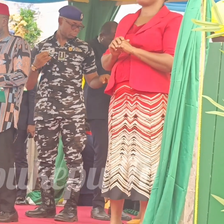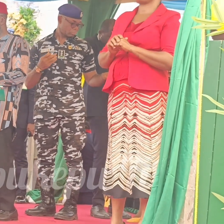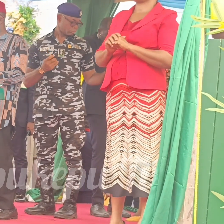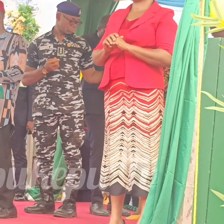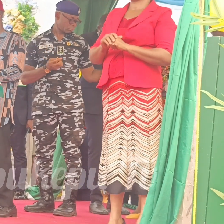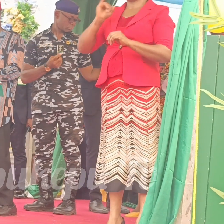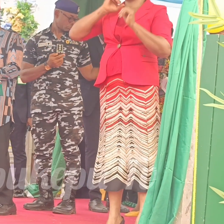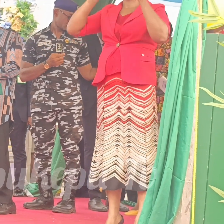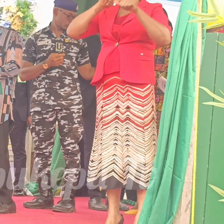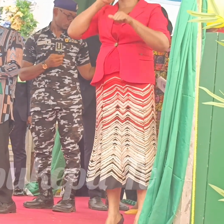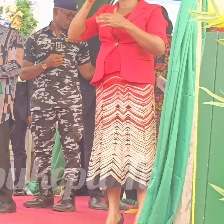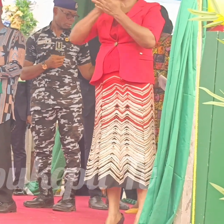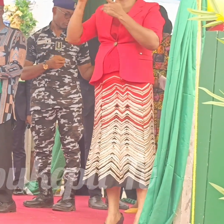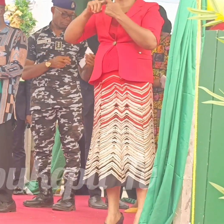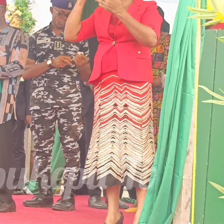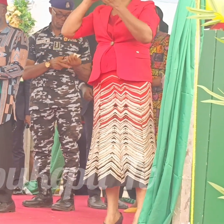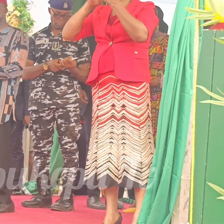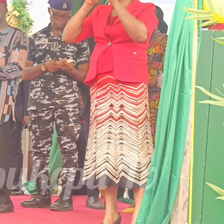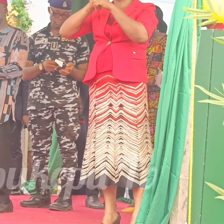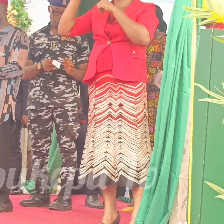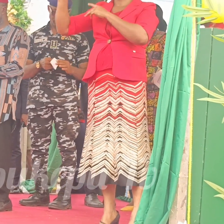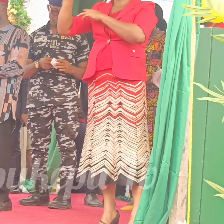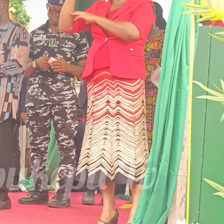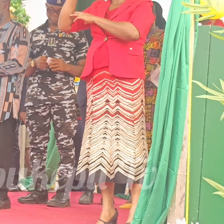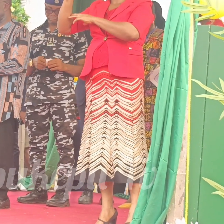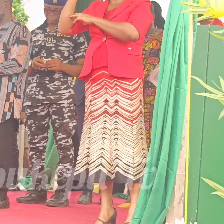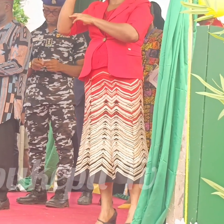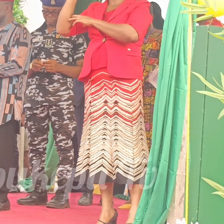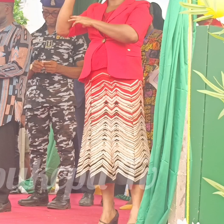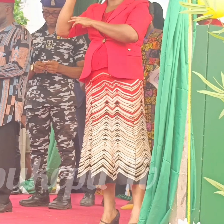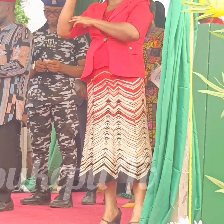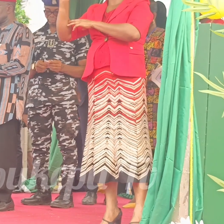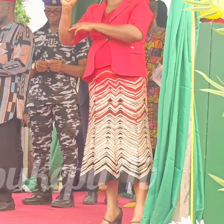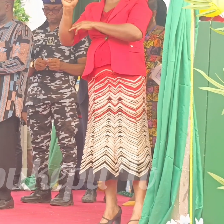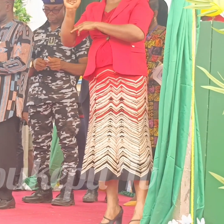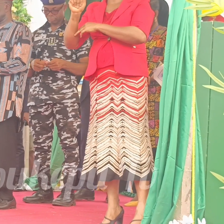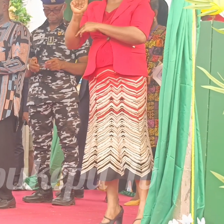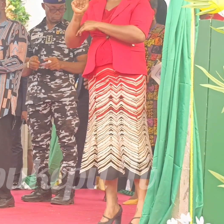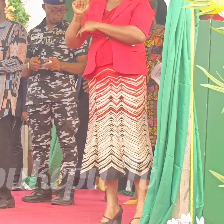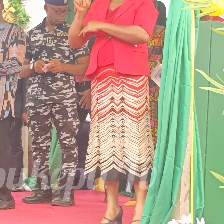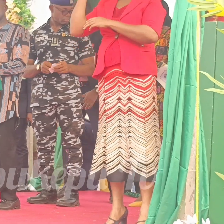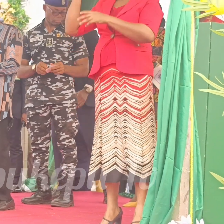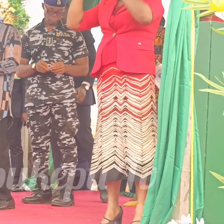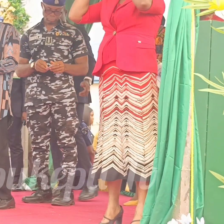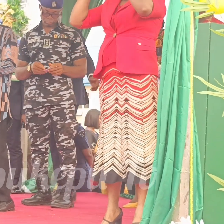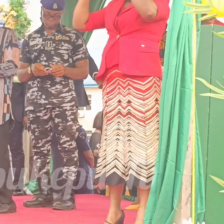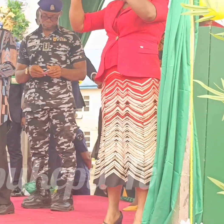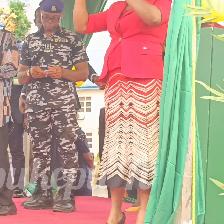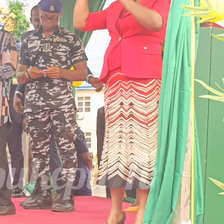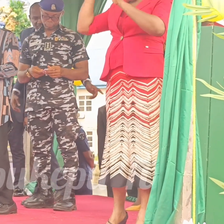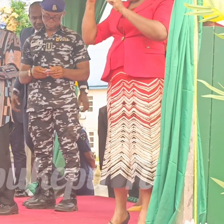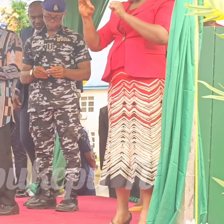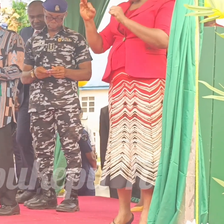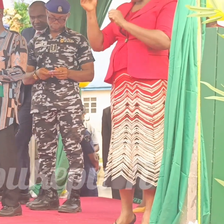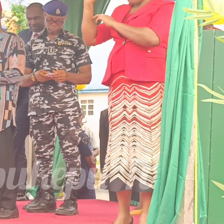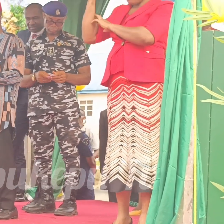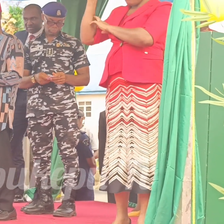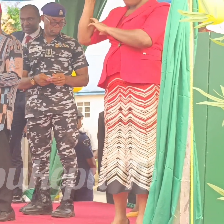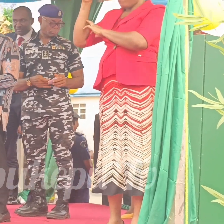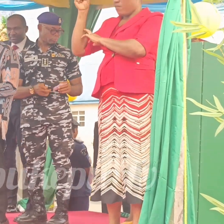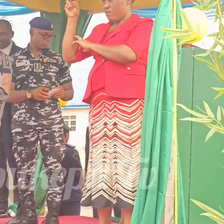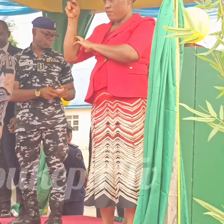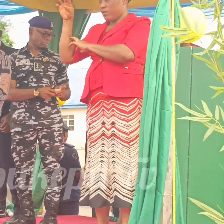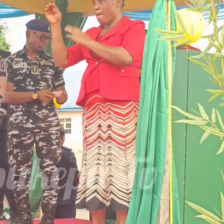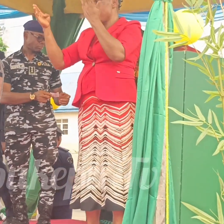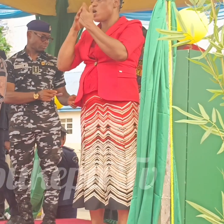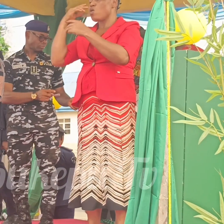I cannot fail to recognize Professor Oke Orama, the president of Afrexim Bank,